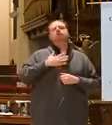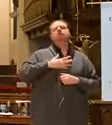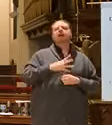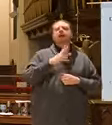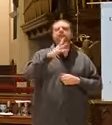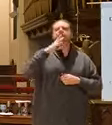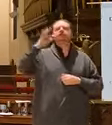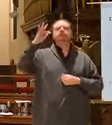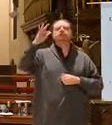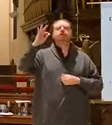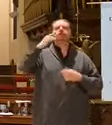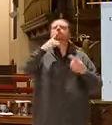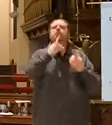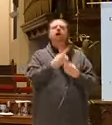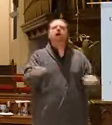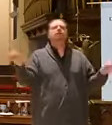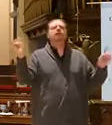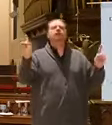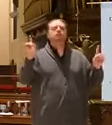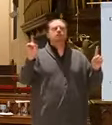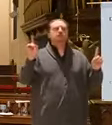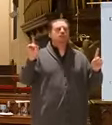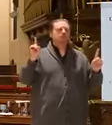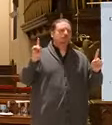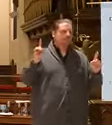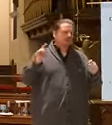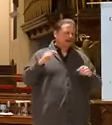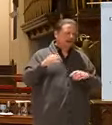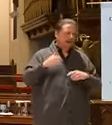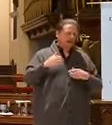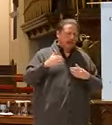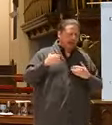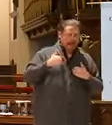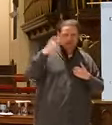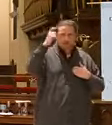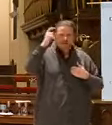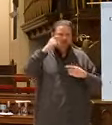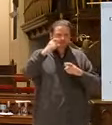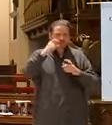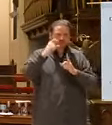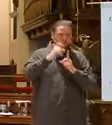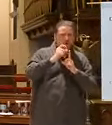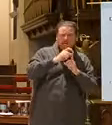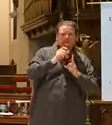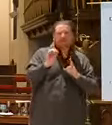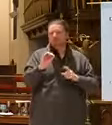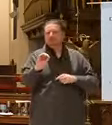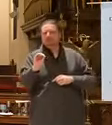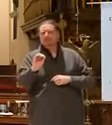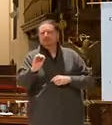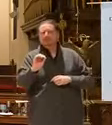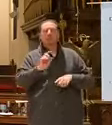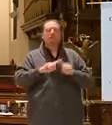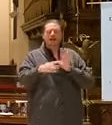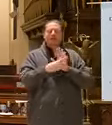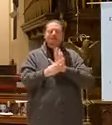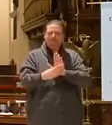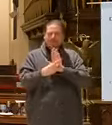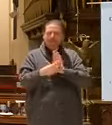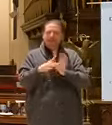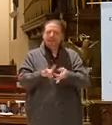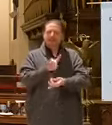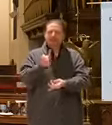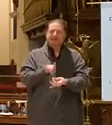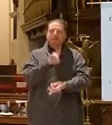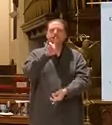my proclamation were not with plausible words of wisdom, but with a demonstration of the